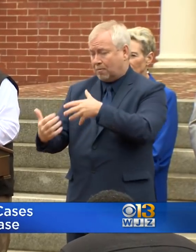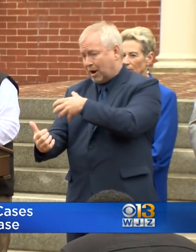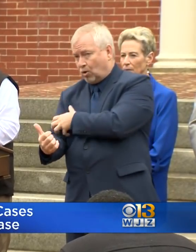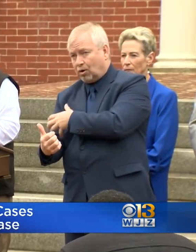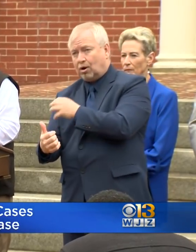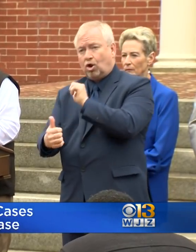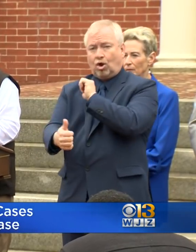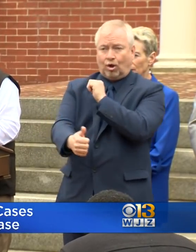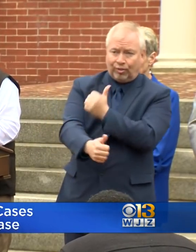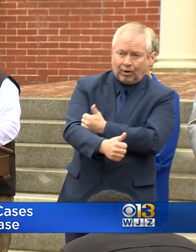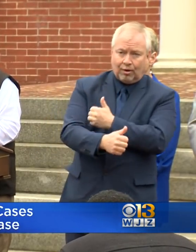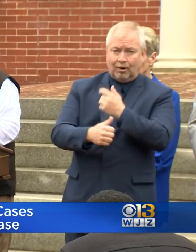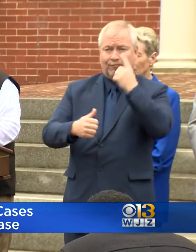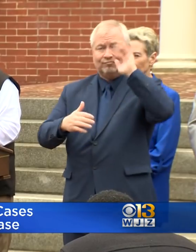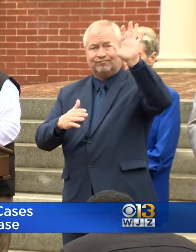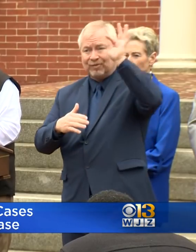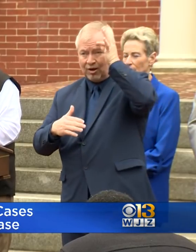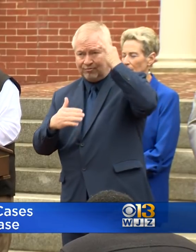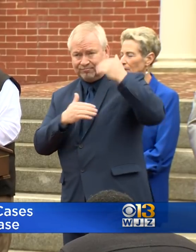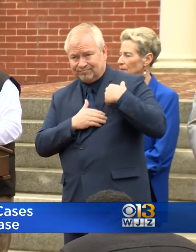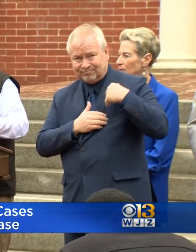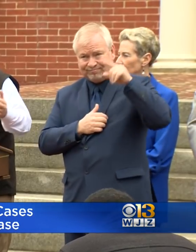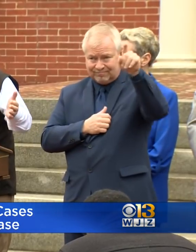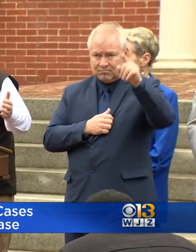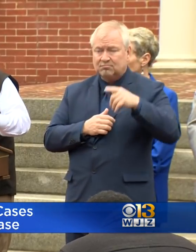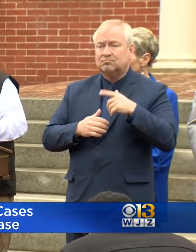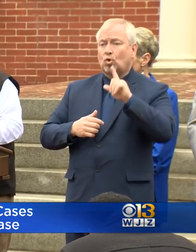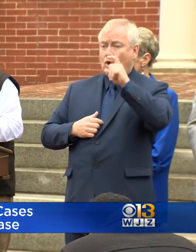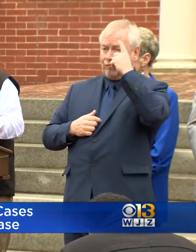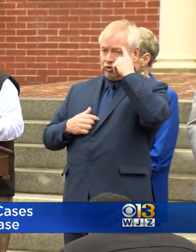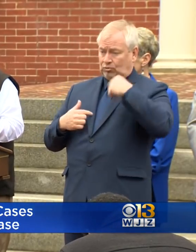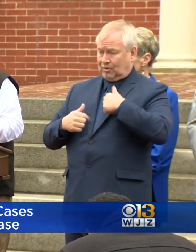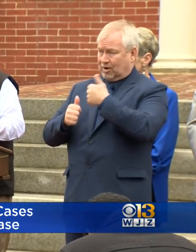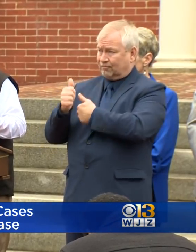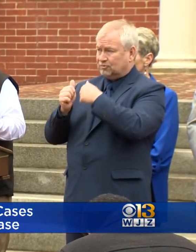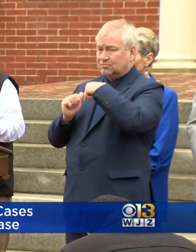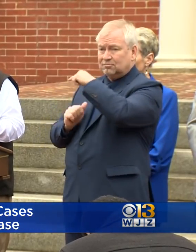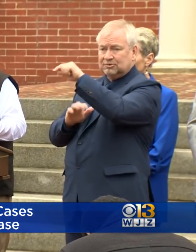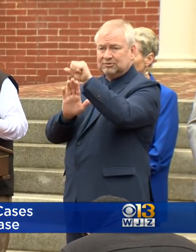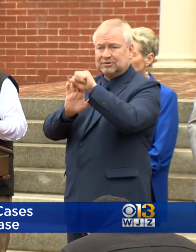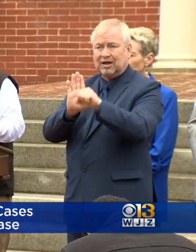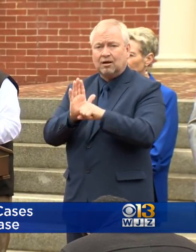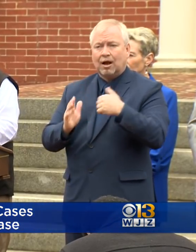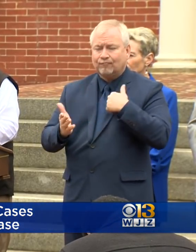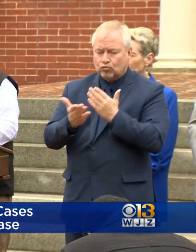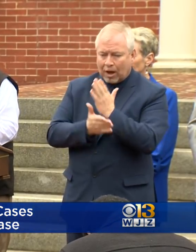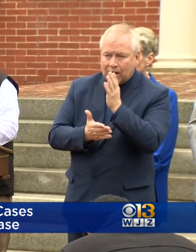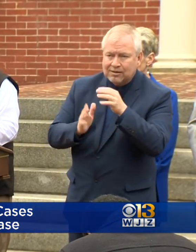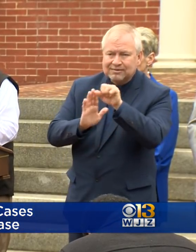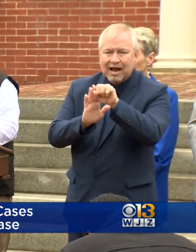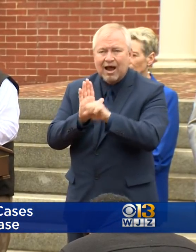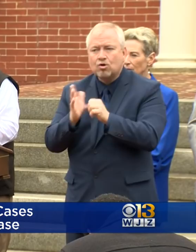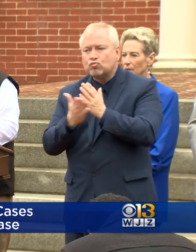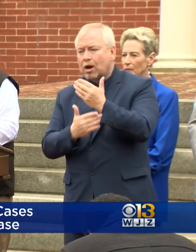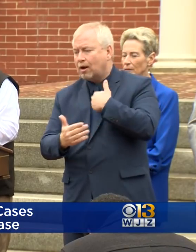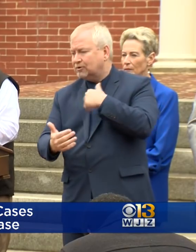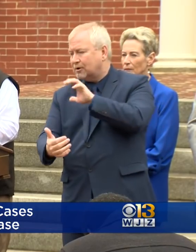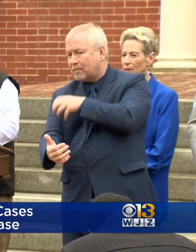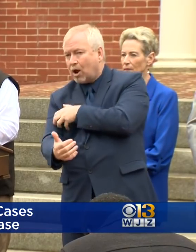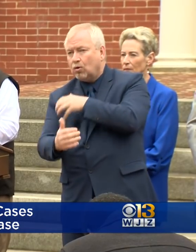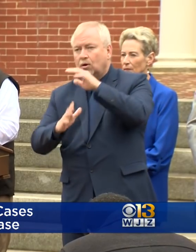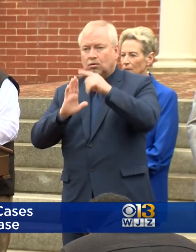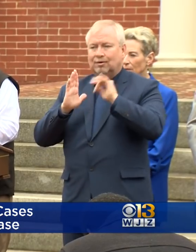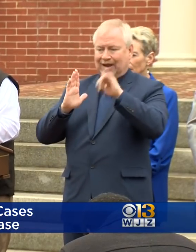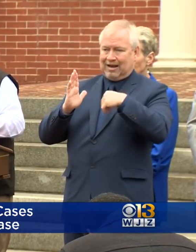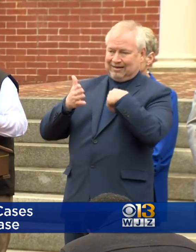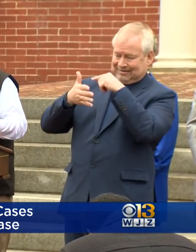level. The governors of the states also, their states' rights and states' powers, and we have the ability and the need to do certain things,